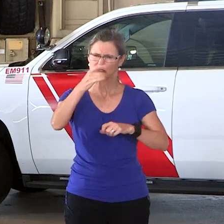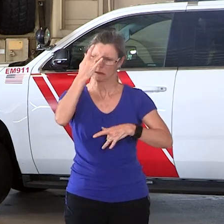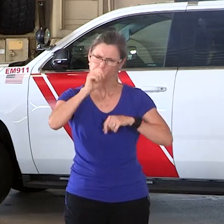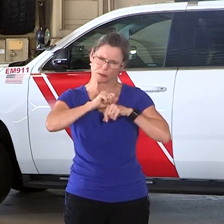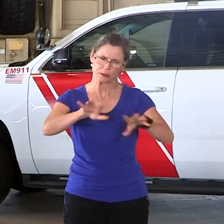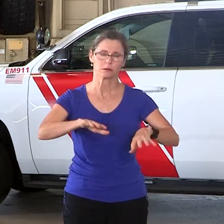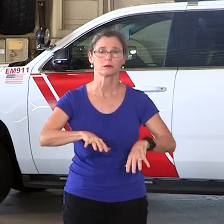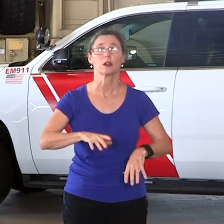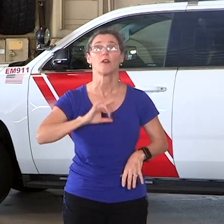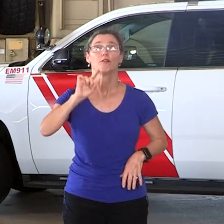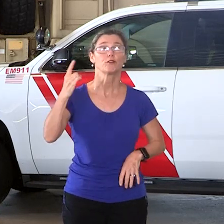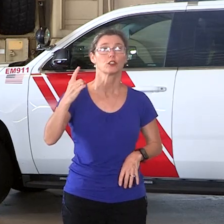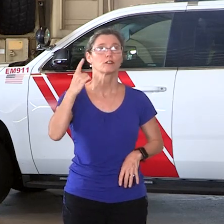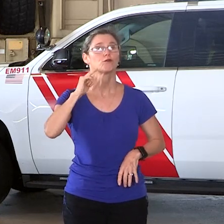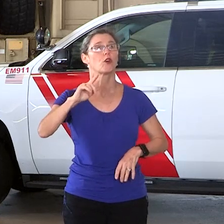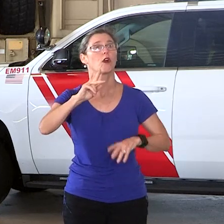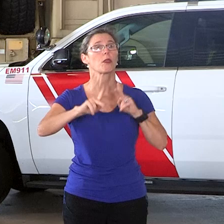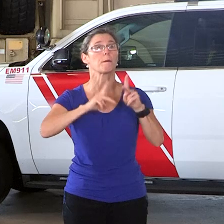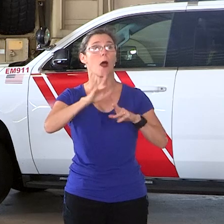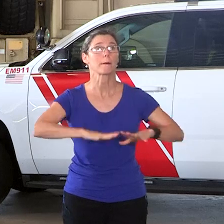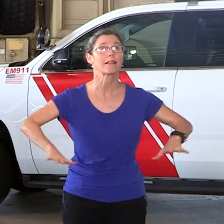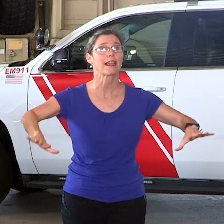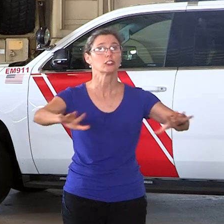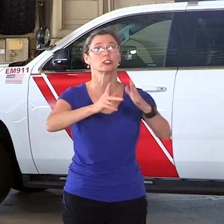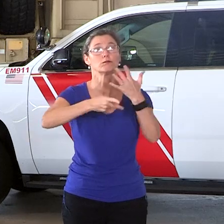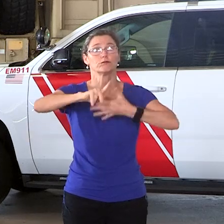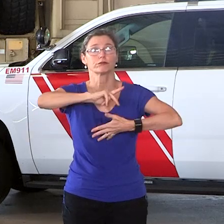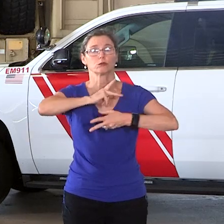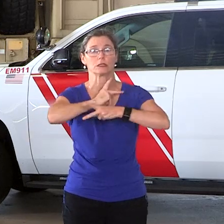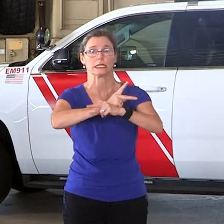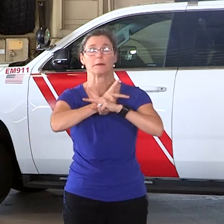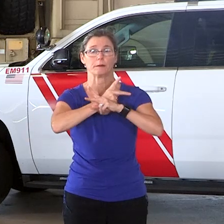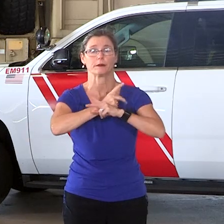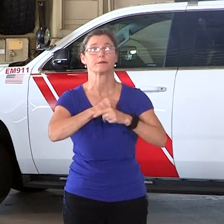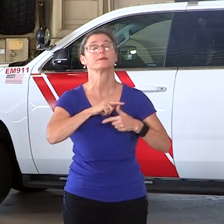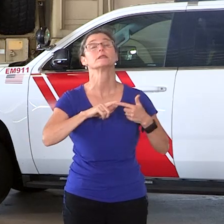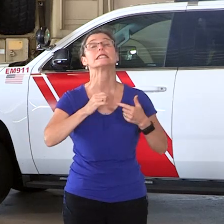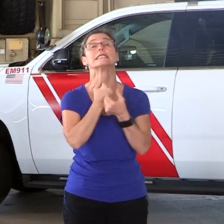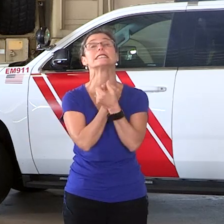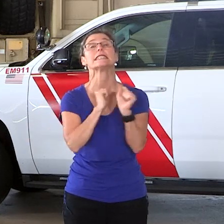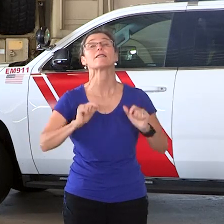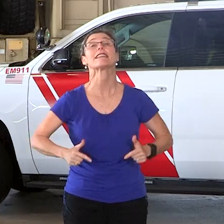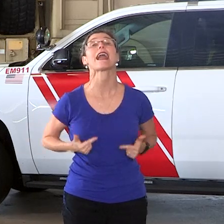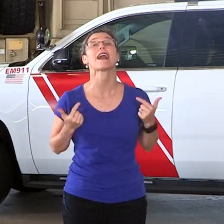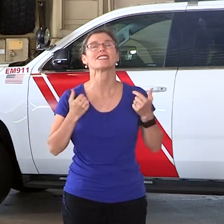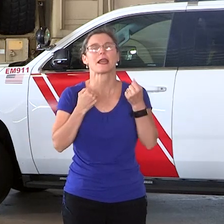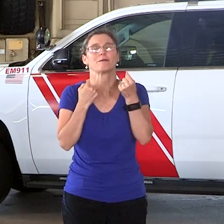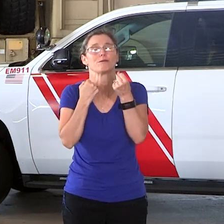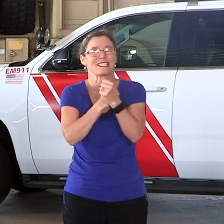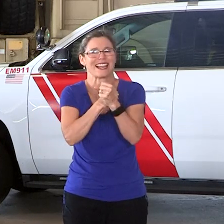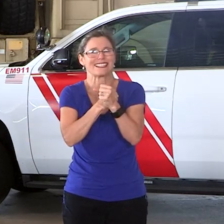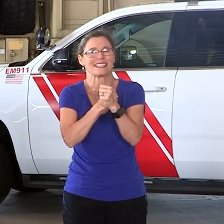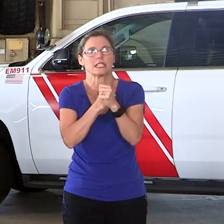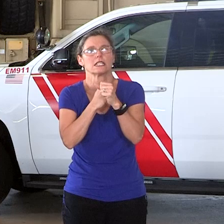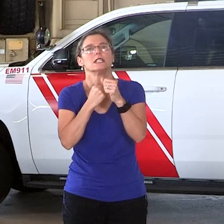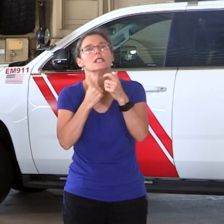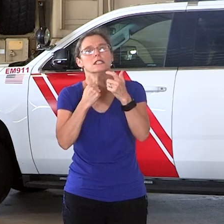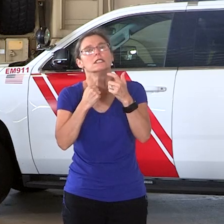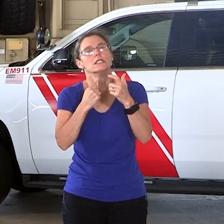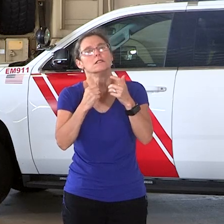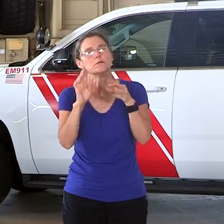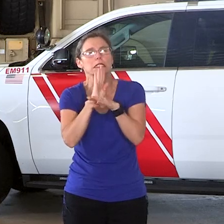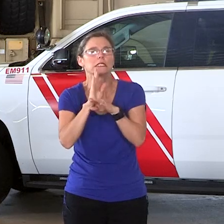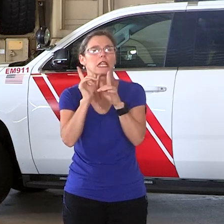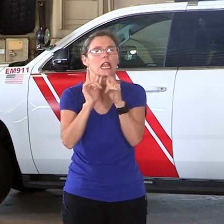foremost priorities are safeguarding the population, saving lives, and protecting critical infrastructure. And like Mr. Grimion just